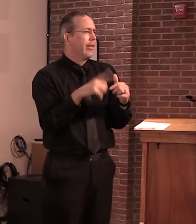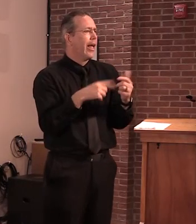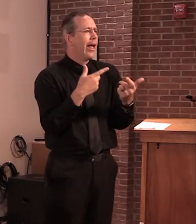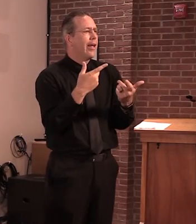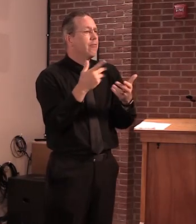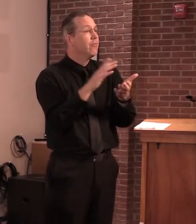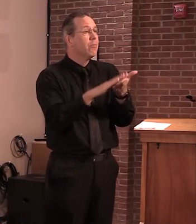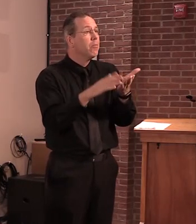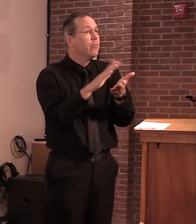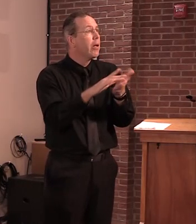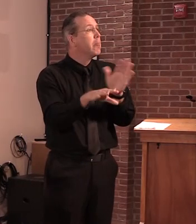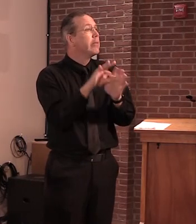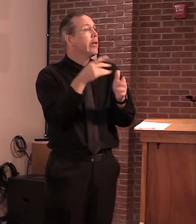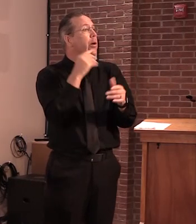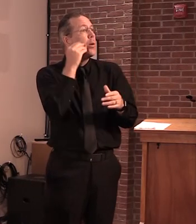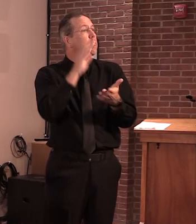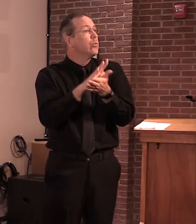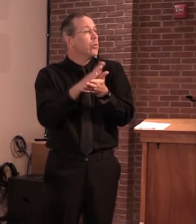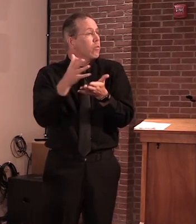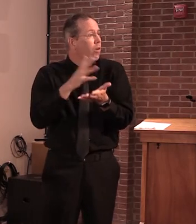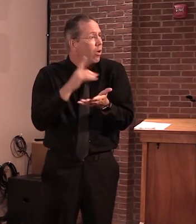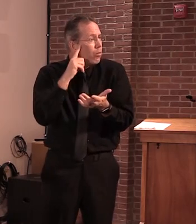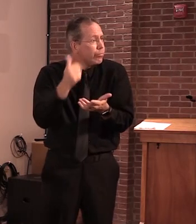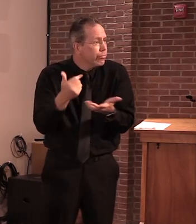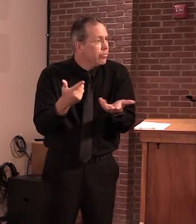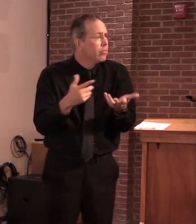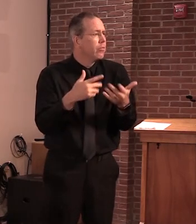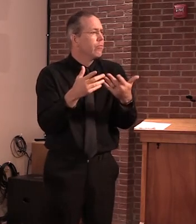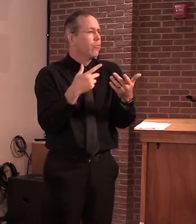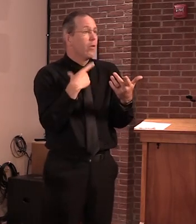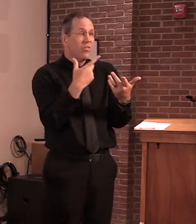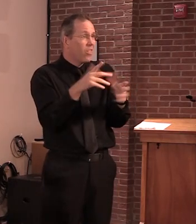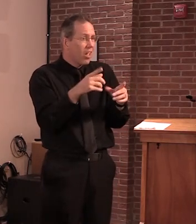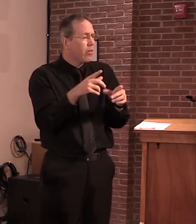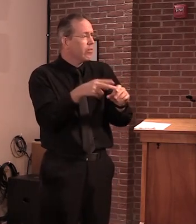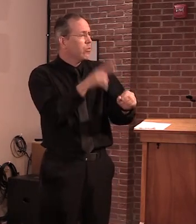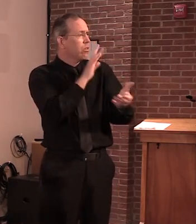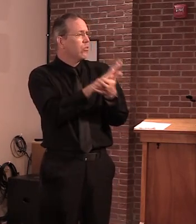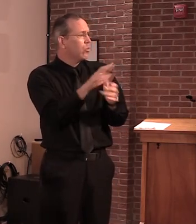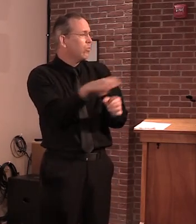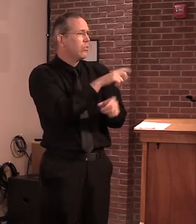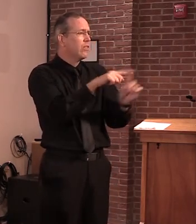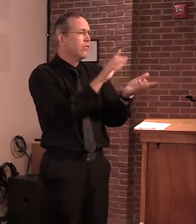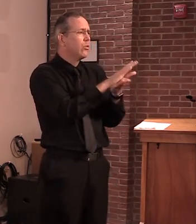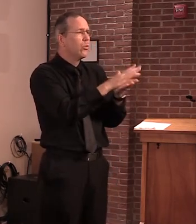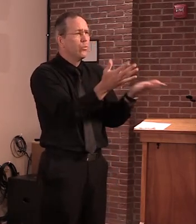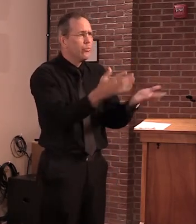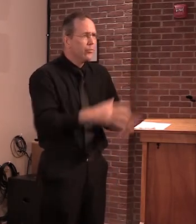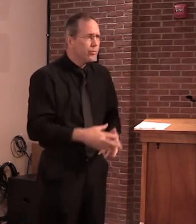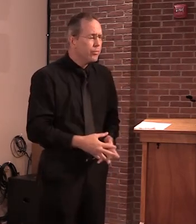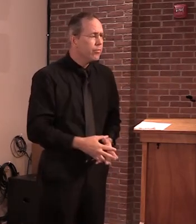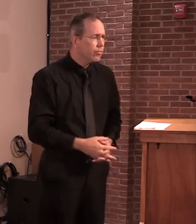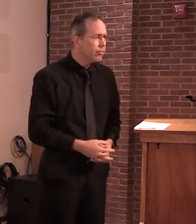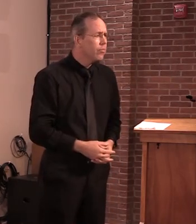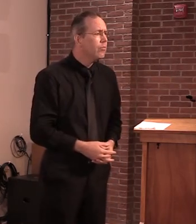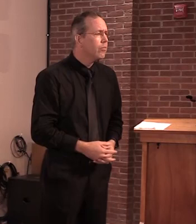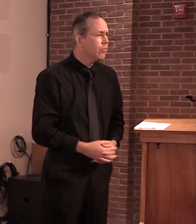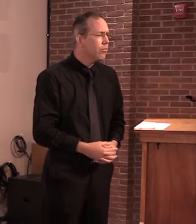Okay, all right. So the state guidance is not requiring remote learning as of the start date.